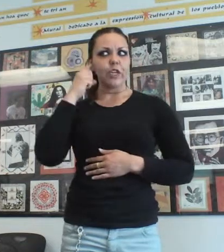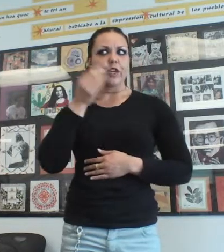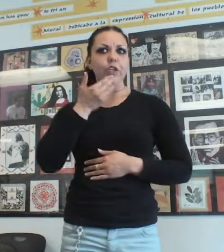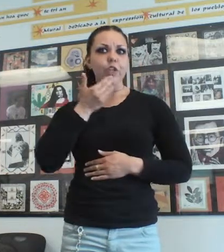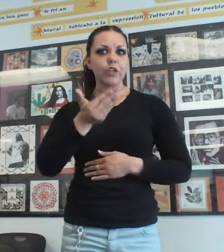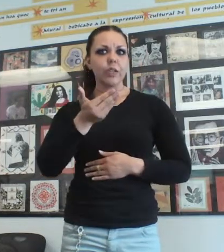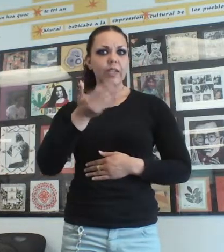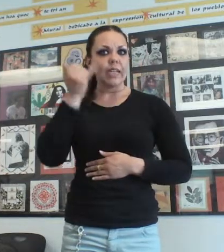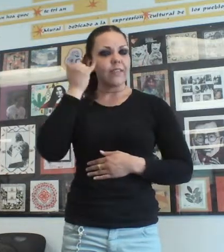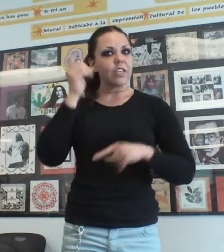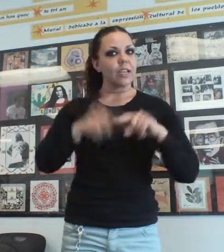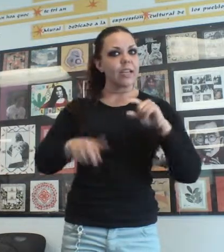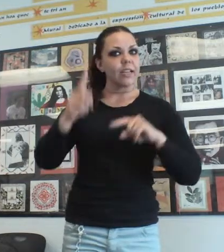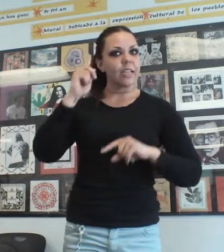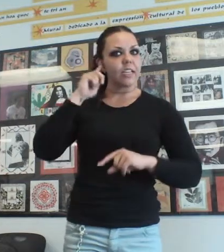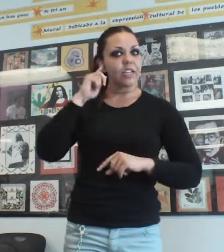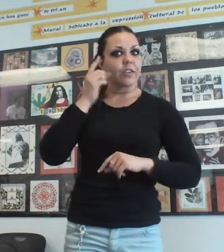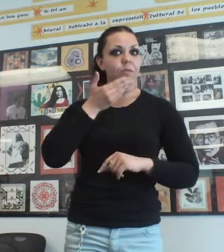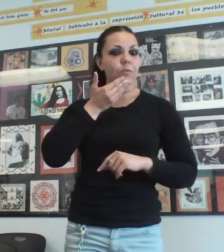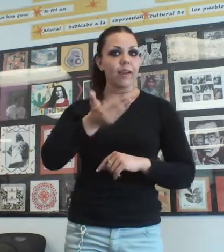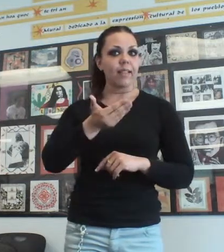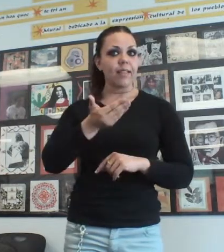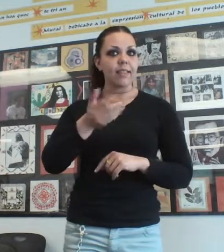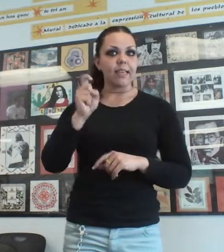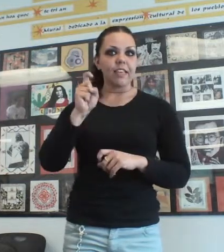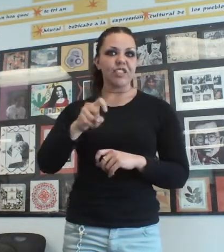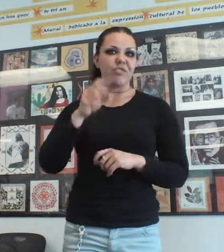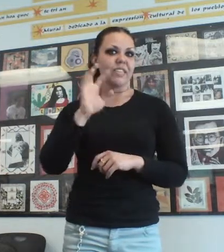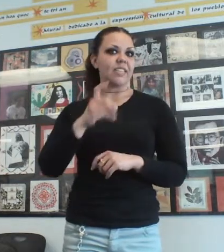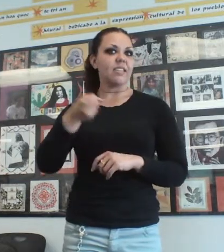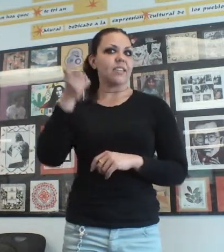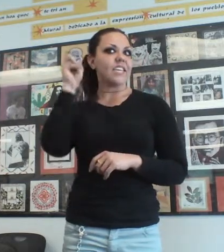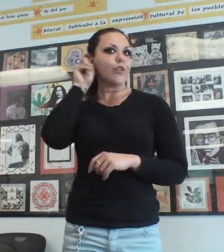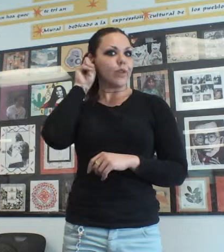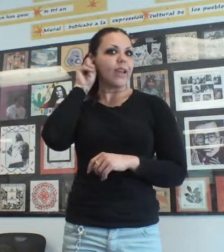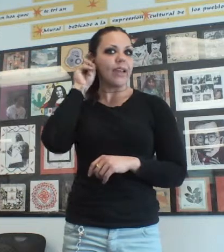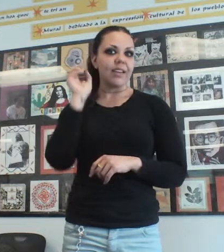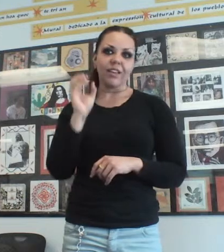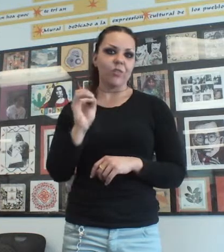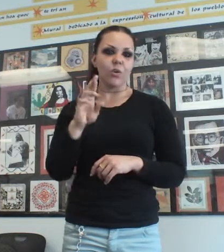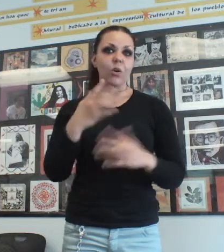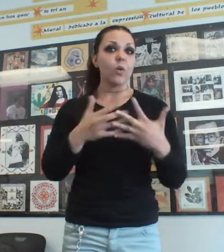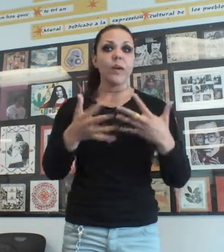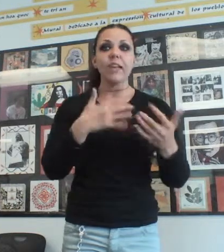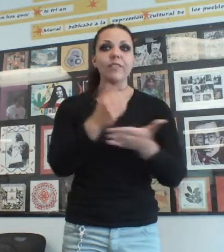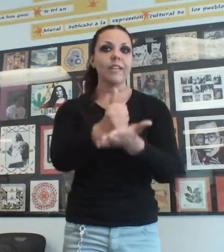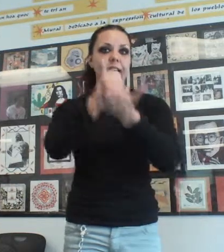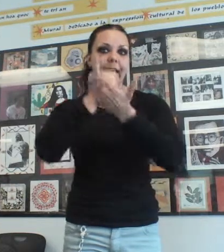decent hearing, we need to have amplification systems, an FM system or a hearing aid to help us so that we can hear it.